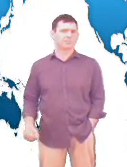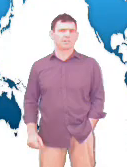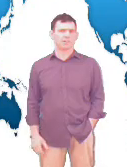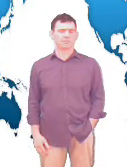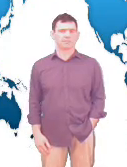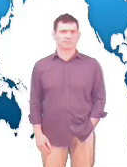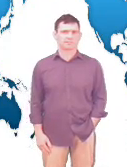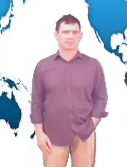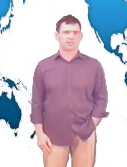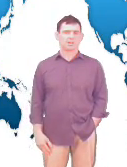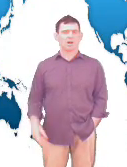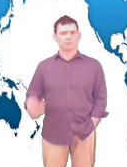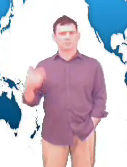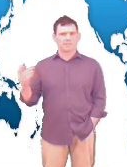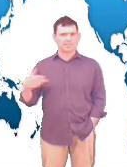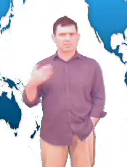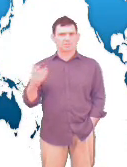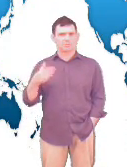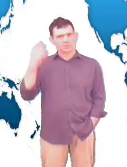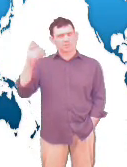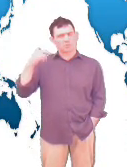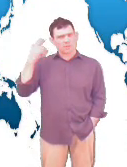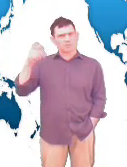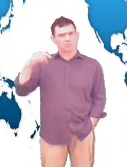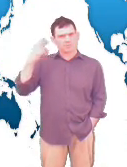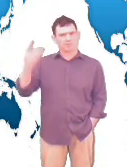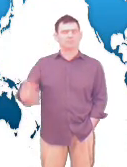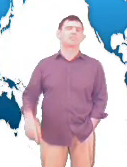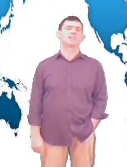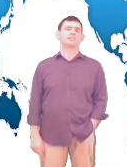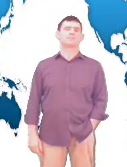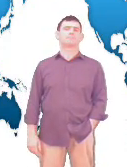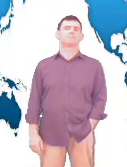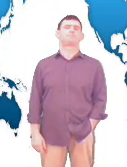enough confidence. All those many excuses that go round and round in your head.